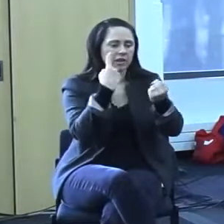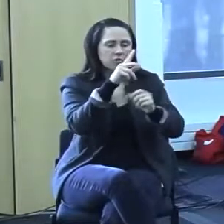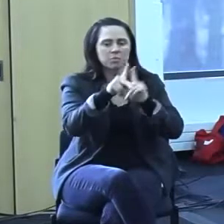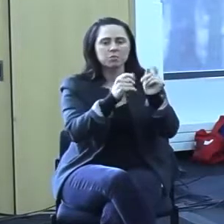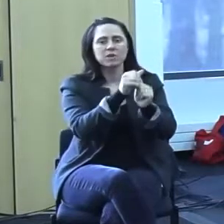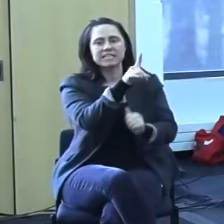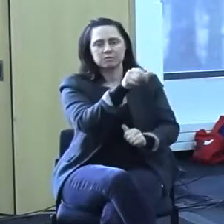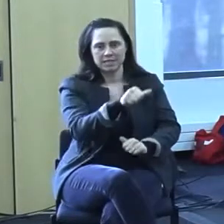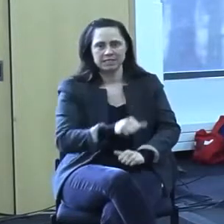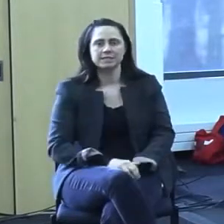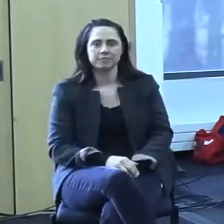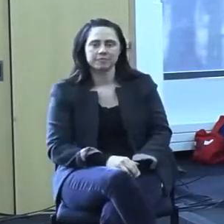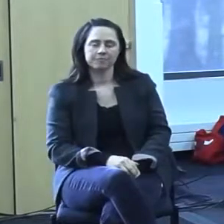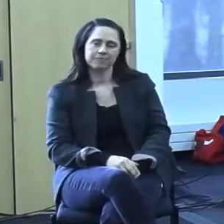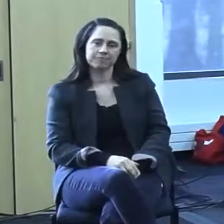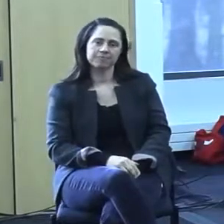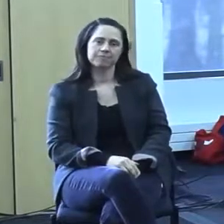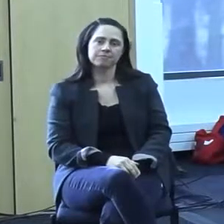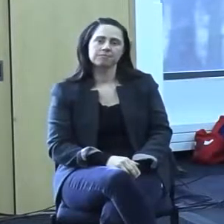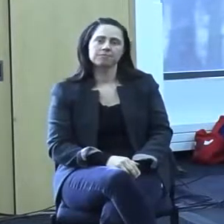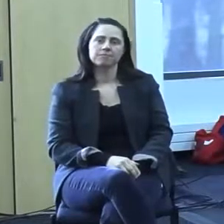disabilities.